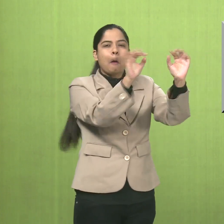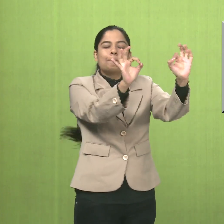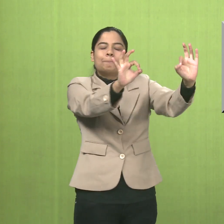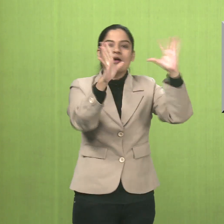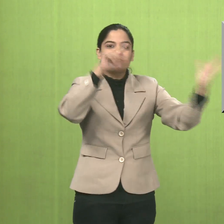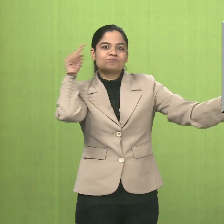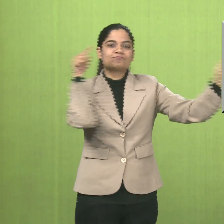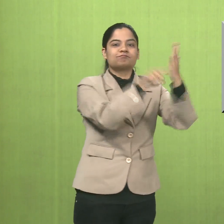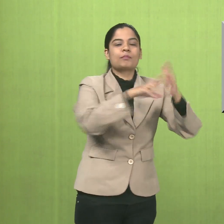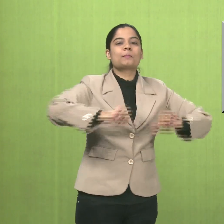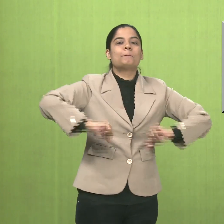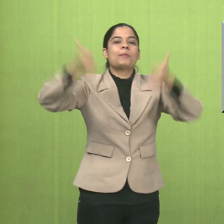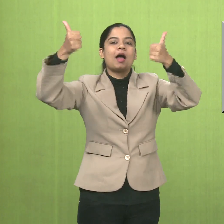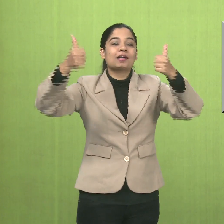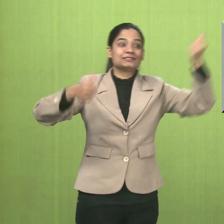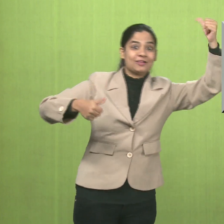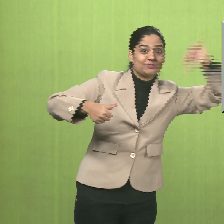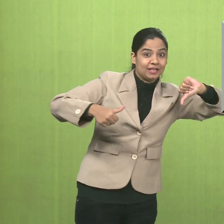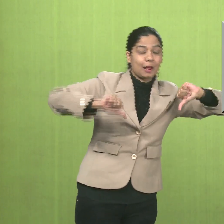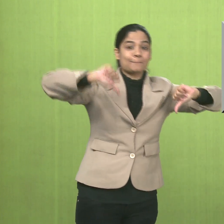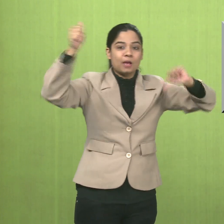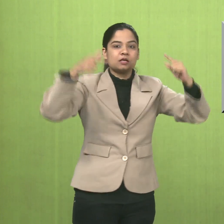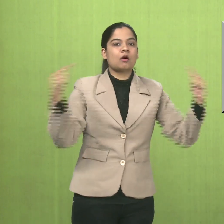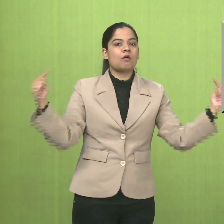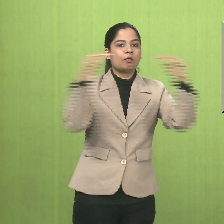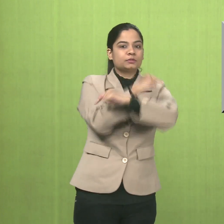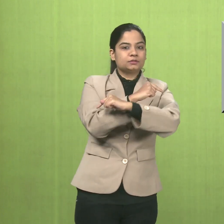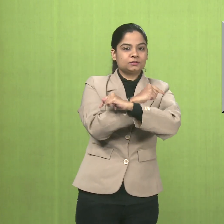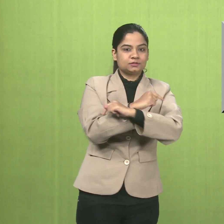and achieve your goal. That means to pass. So these are two opposite words.